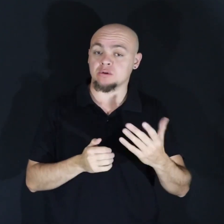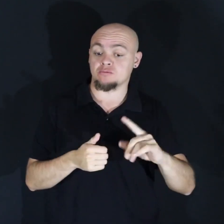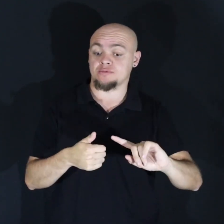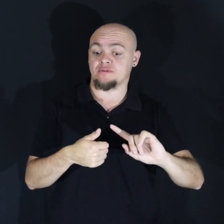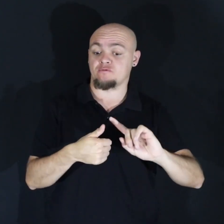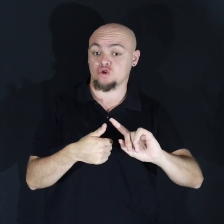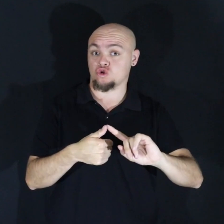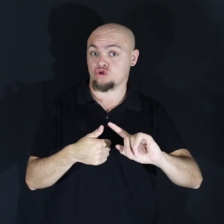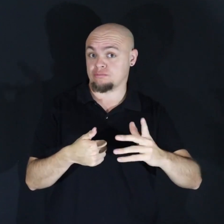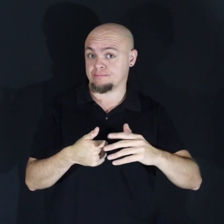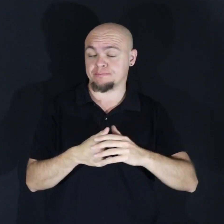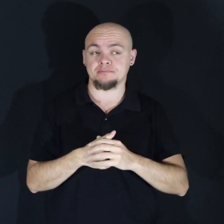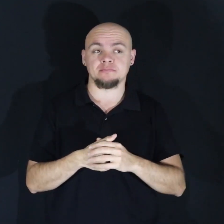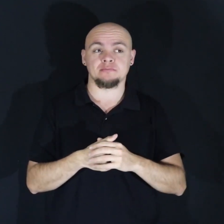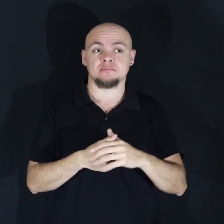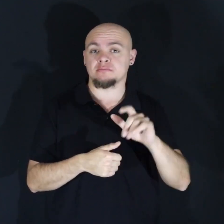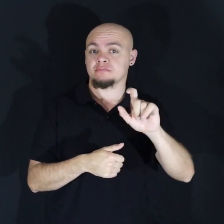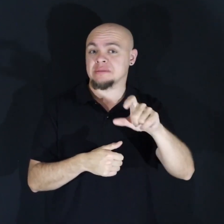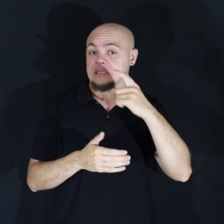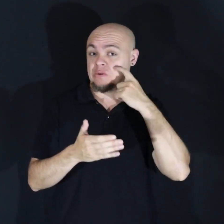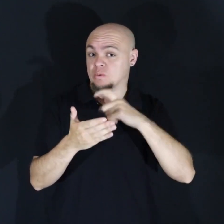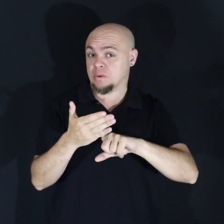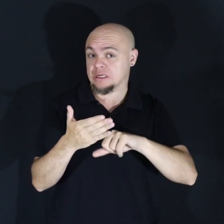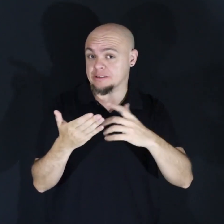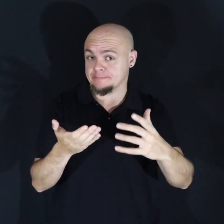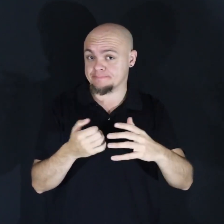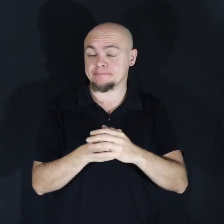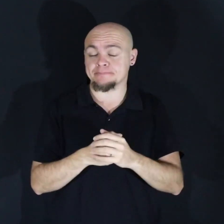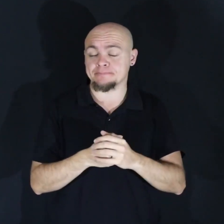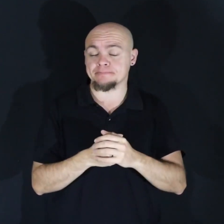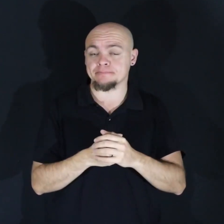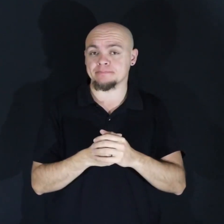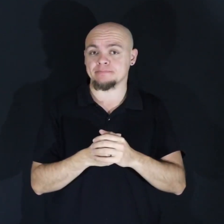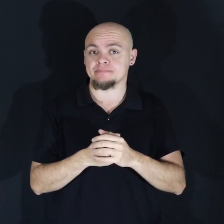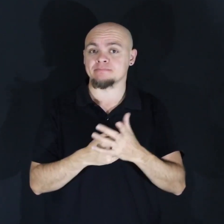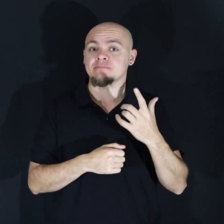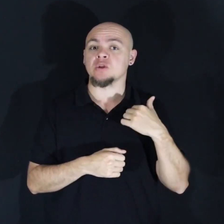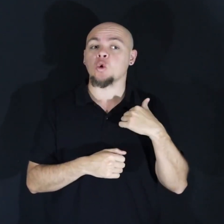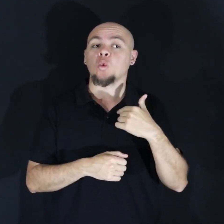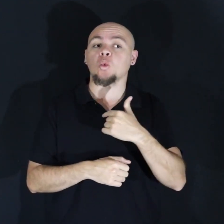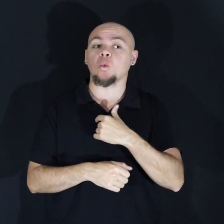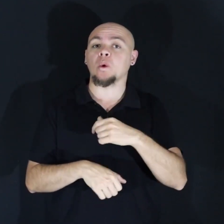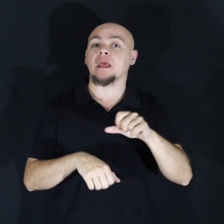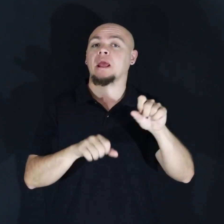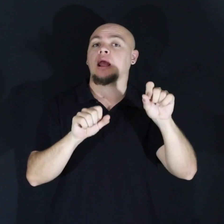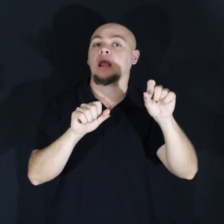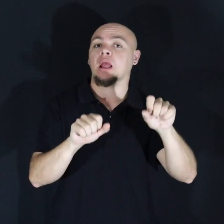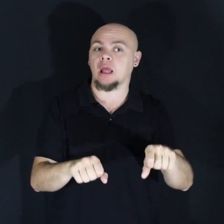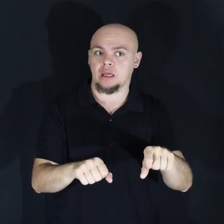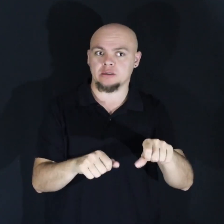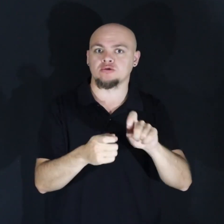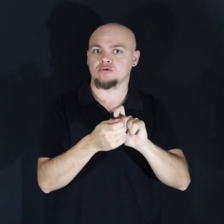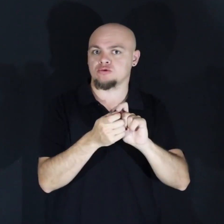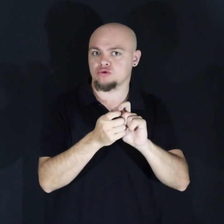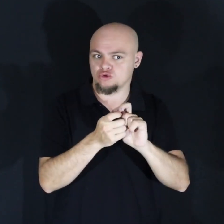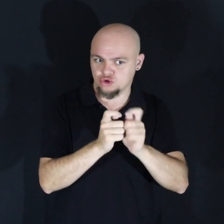First, we need to recognize that we can make the difference.